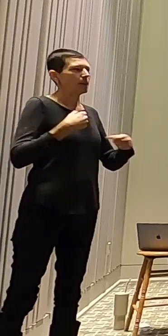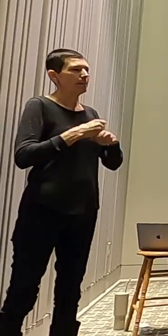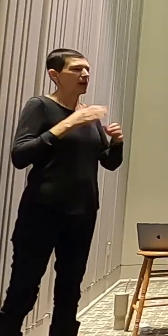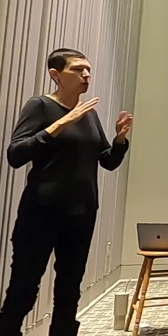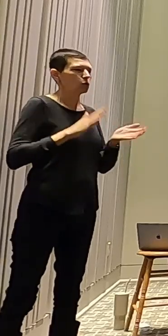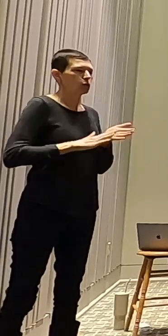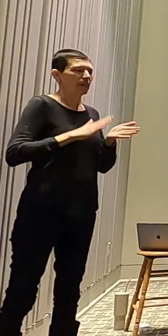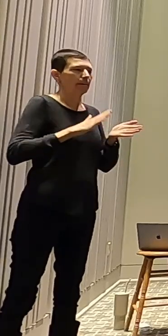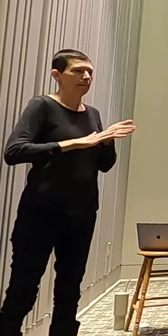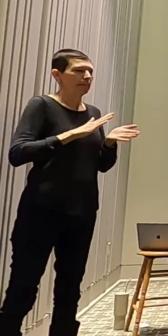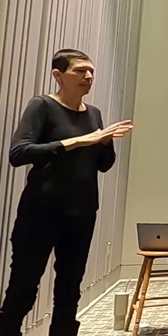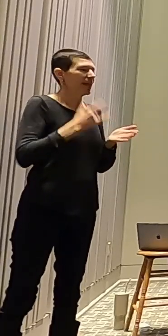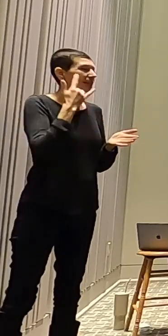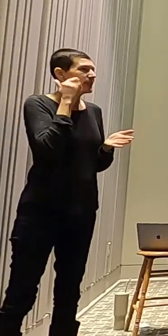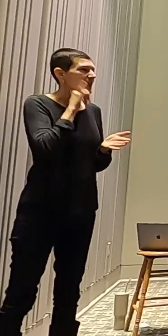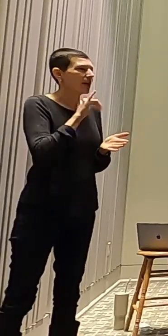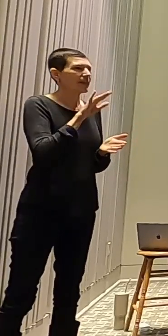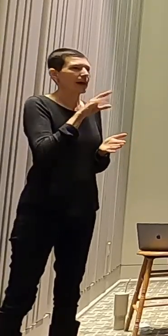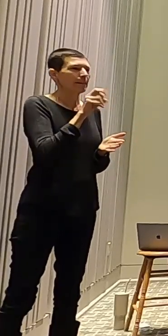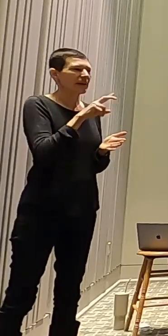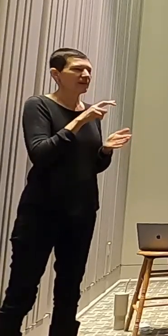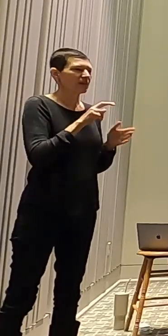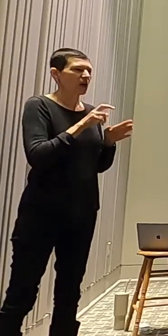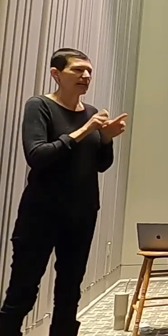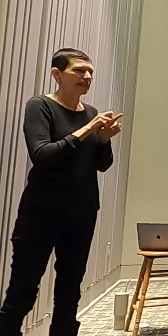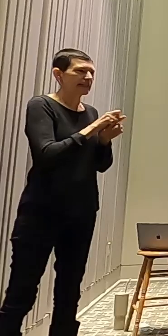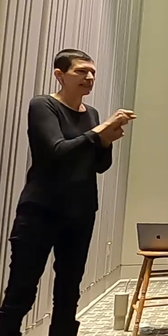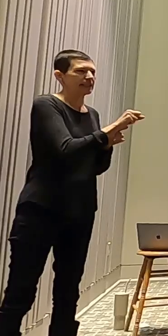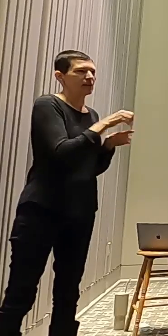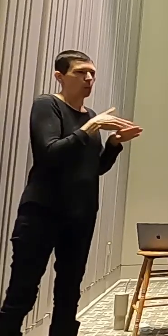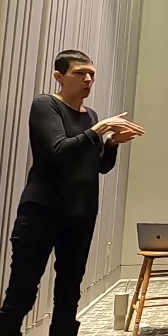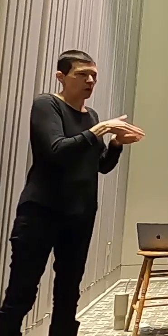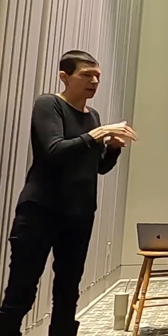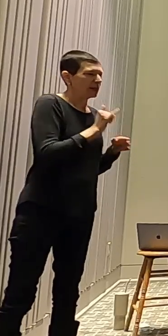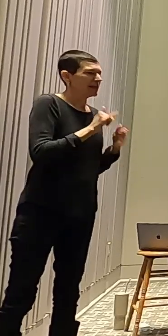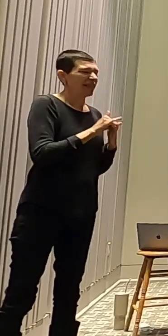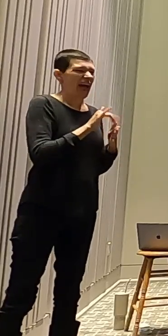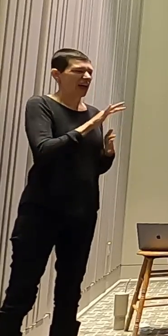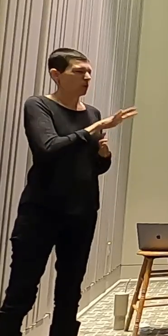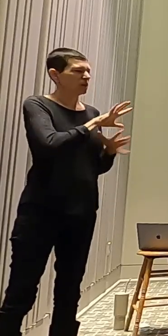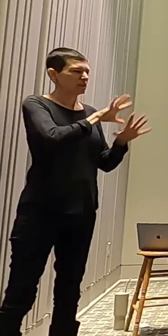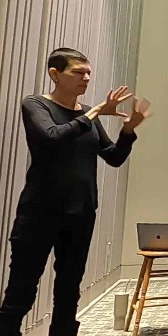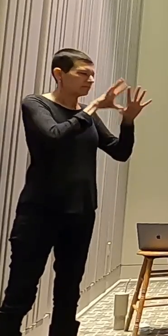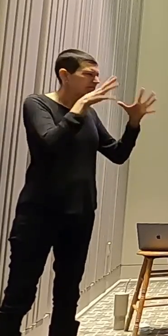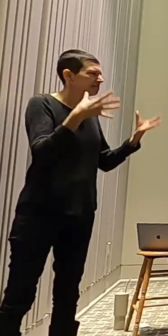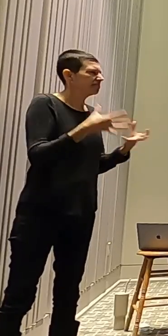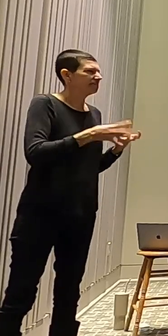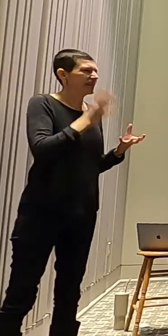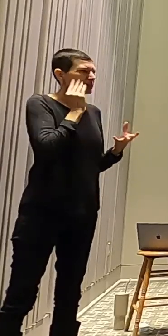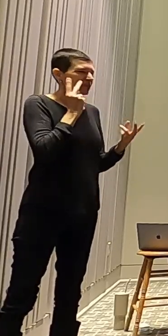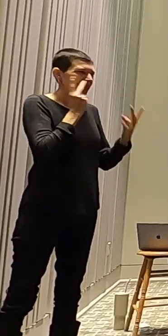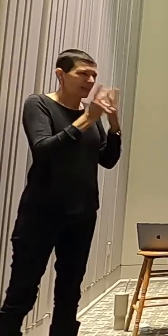of beavers gnawing on wood. So it was a whole experience, visual,